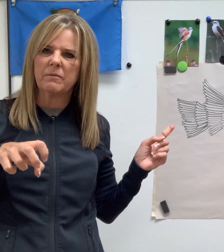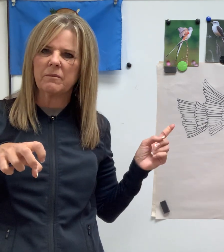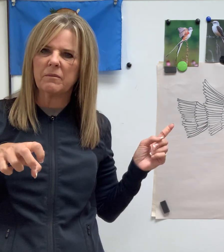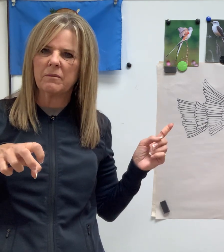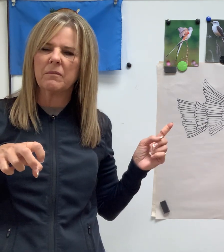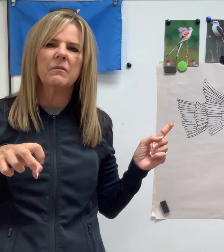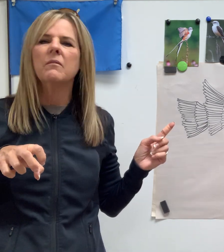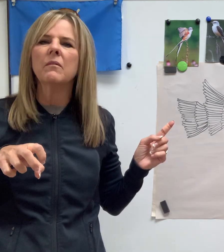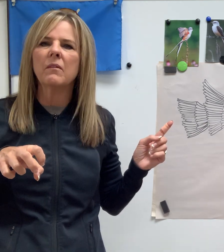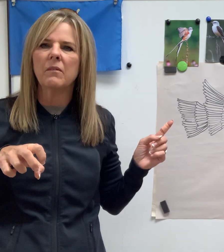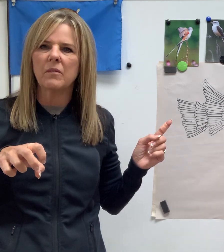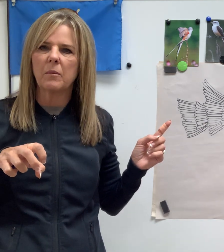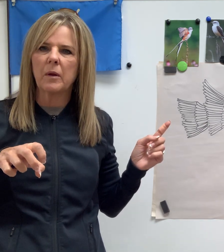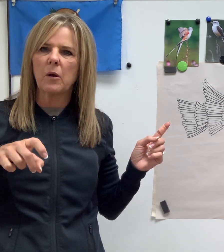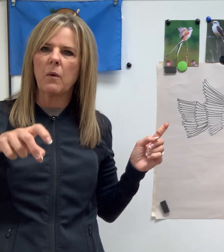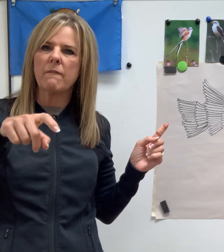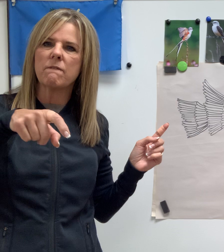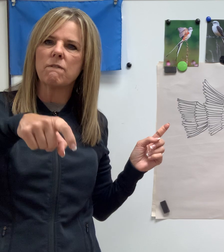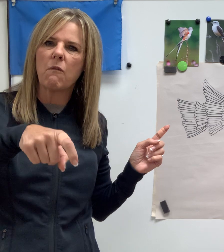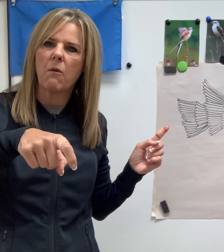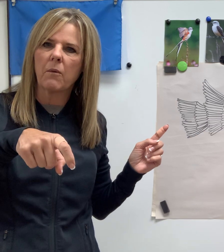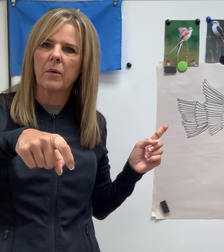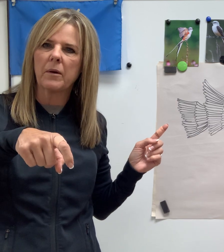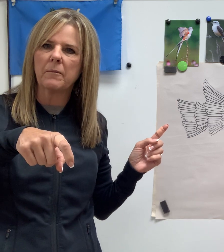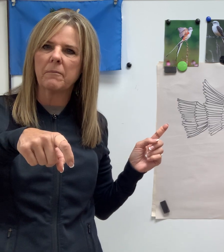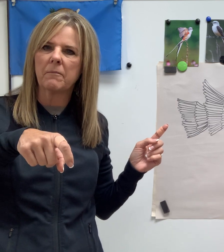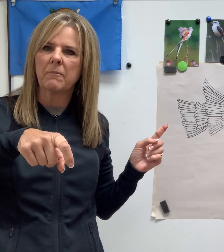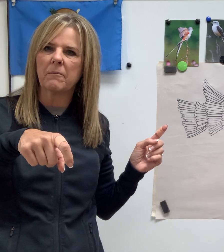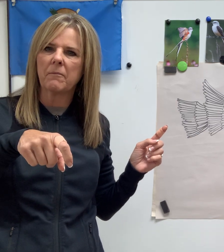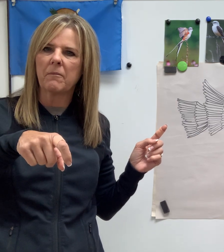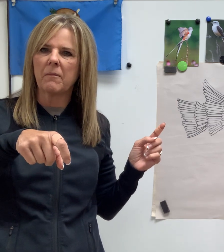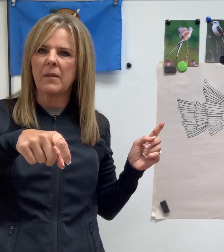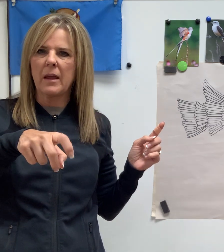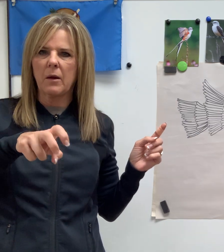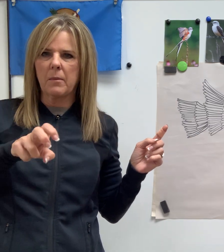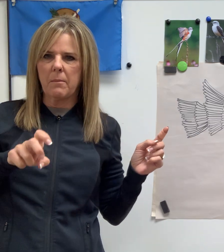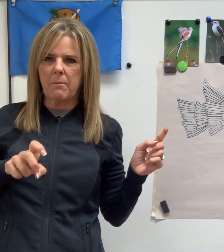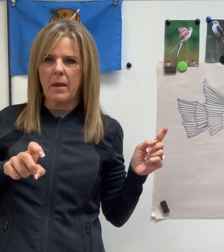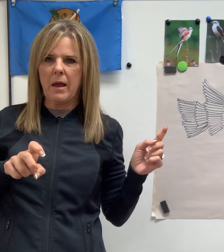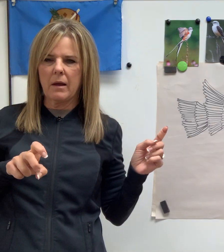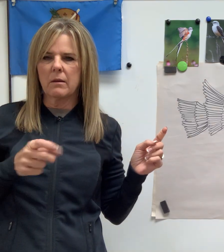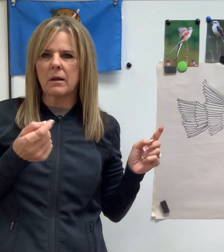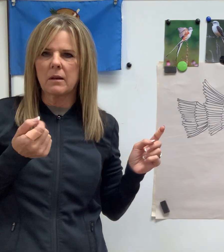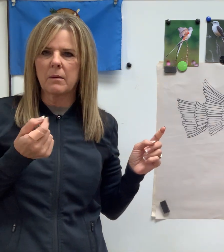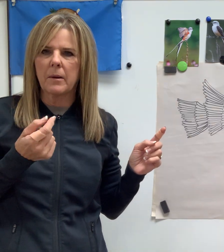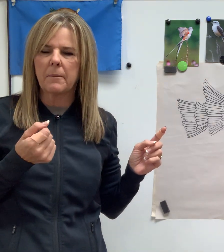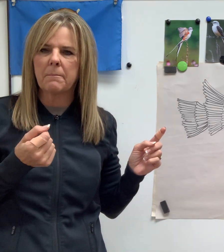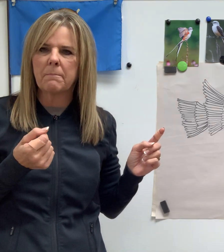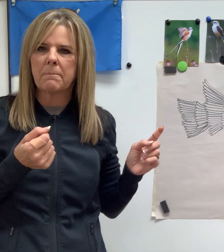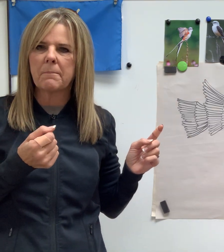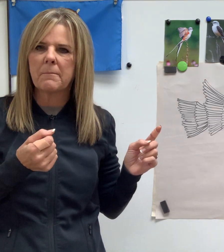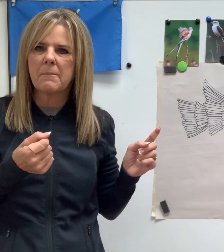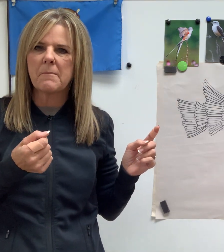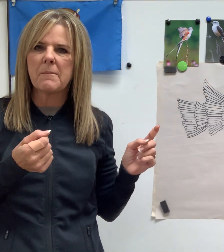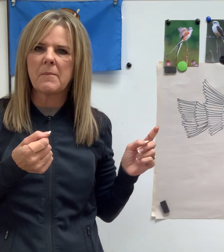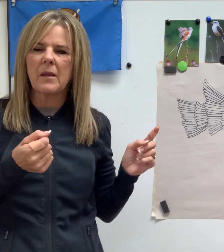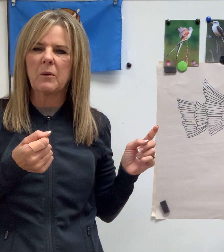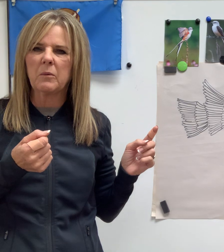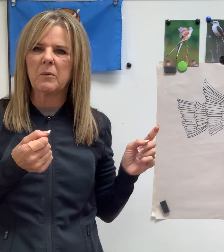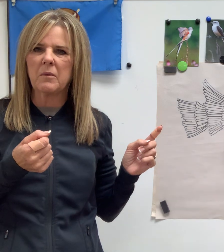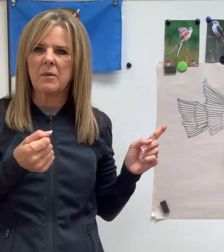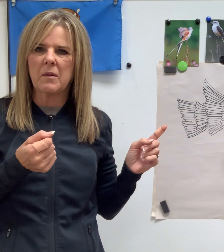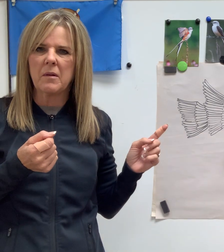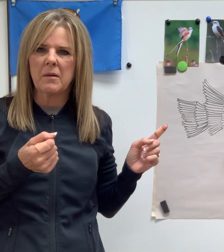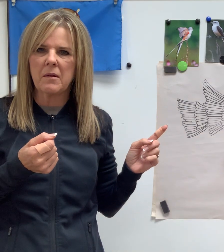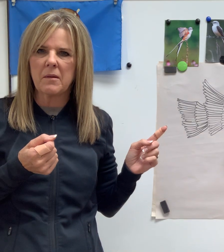a toe coming forward a little ways and a toe coming back a little ways. And then really, really skinny, we're